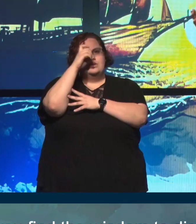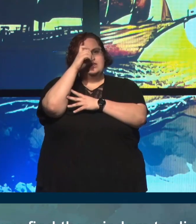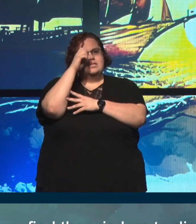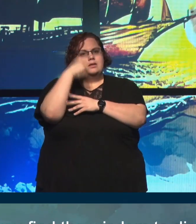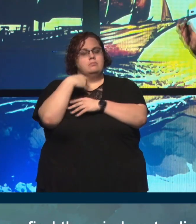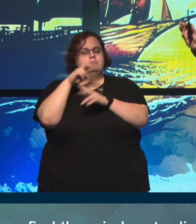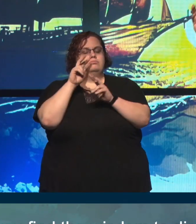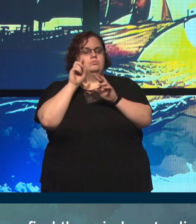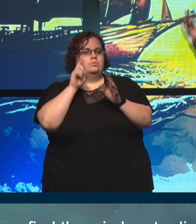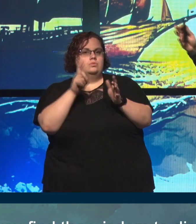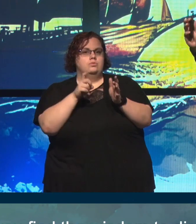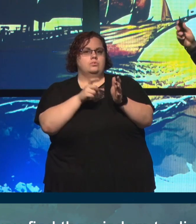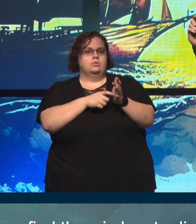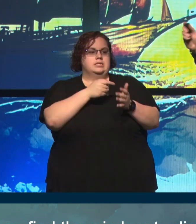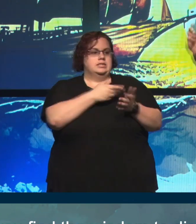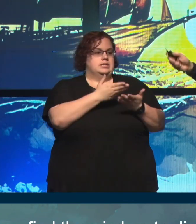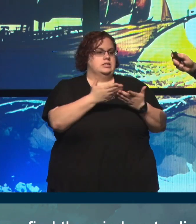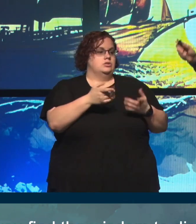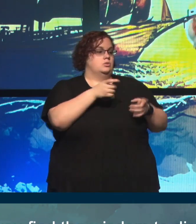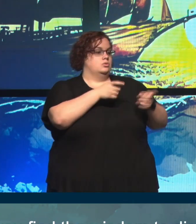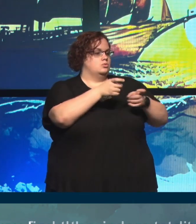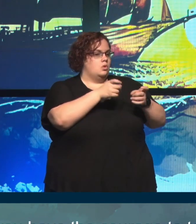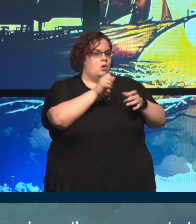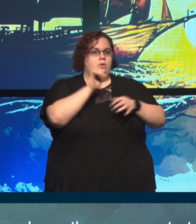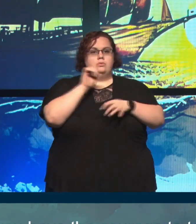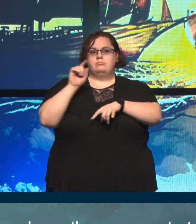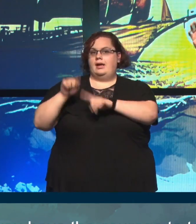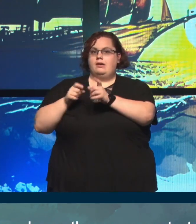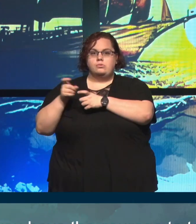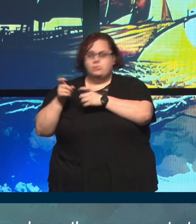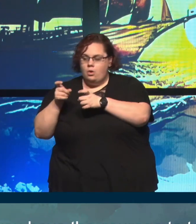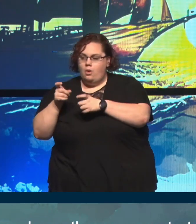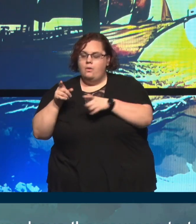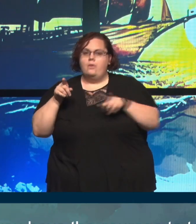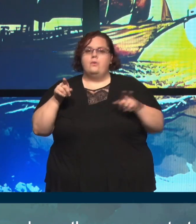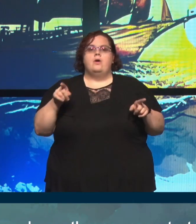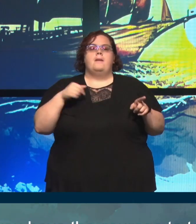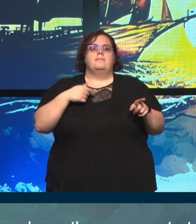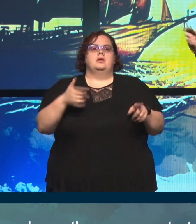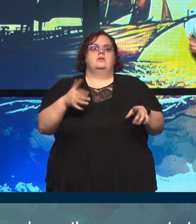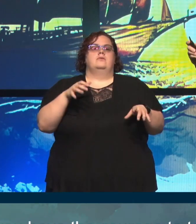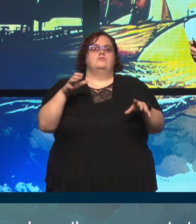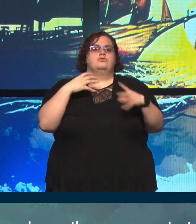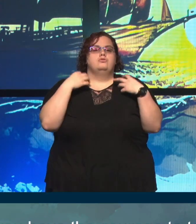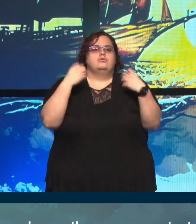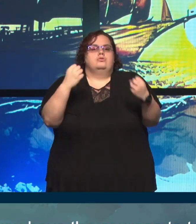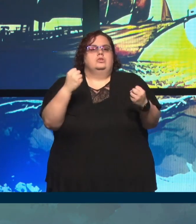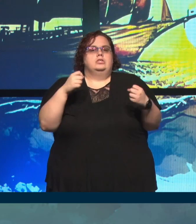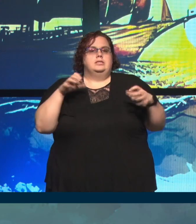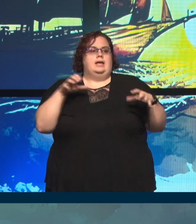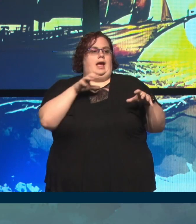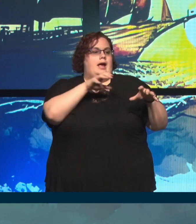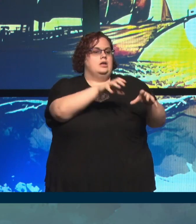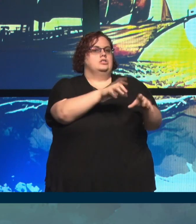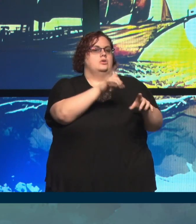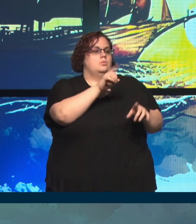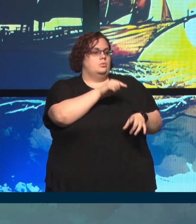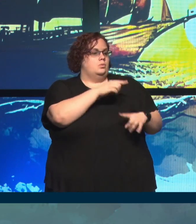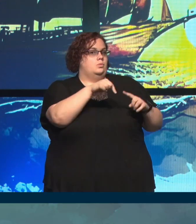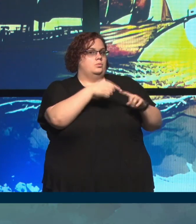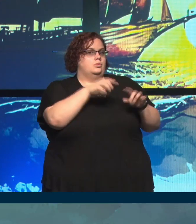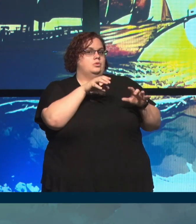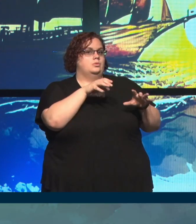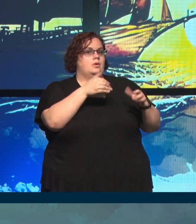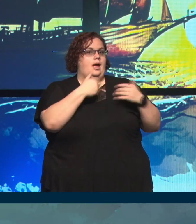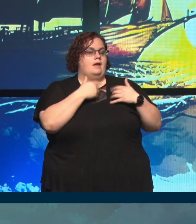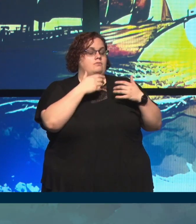you can and cannot control in your life. And may you have the courage to take action where you have control, and the humility to surrender